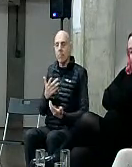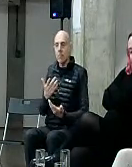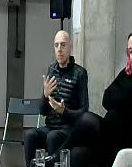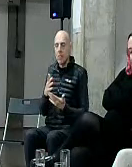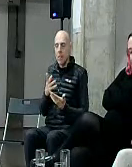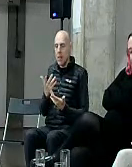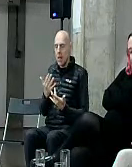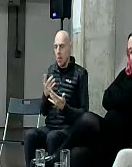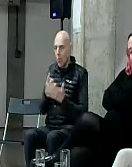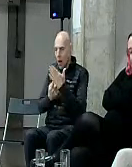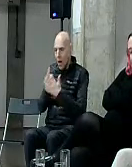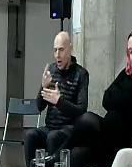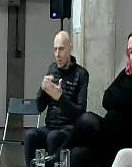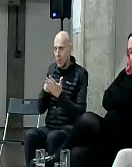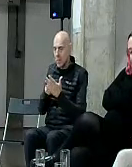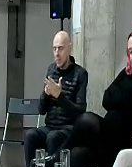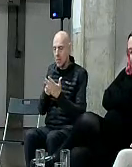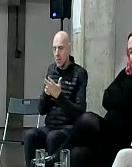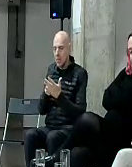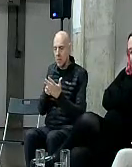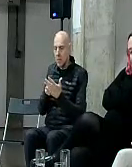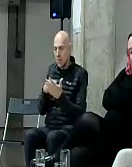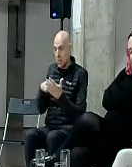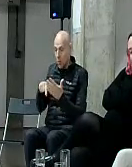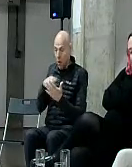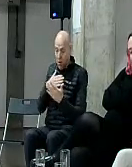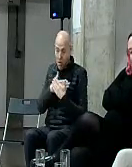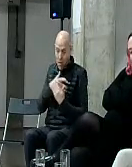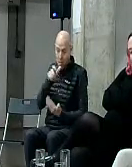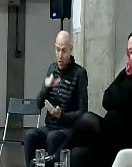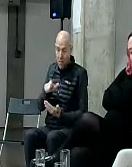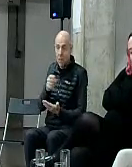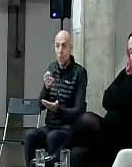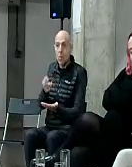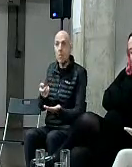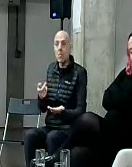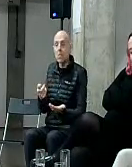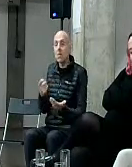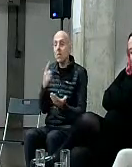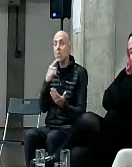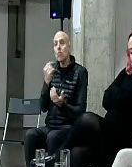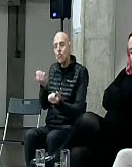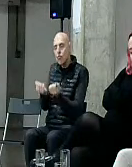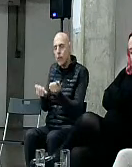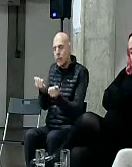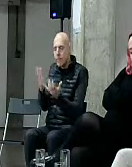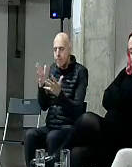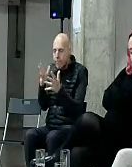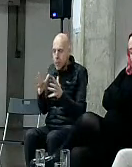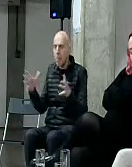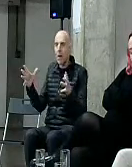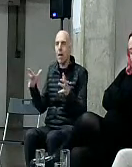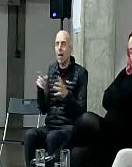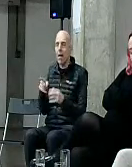about what happened to our loved ones. And justice is a bigger thing